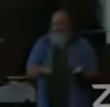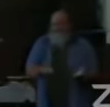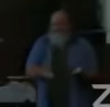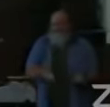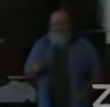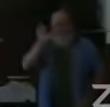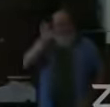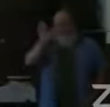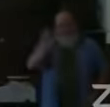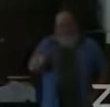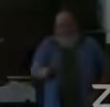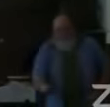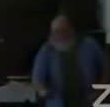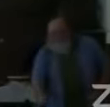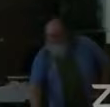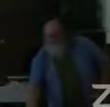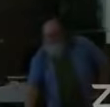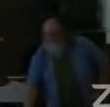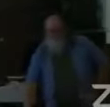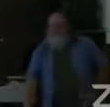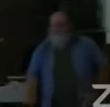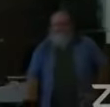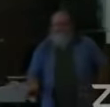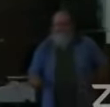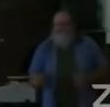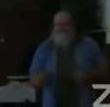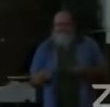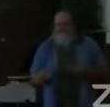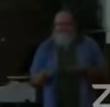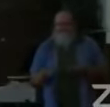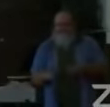child as a sacrifice for someone else.